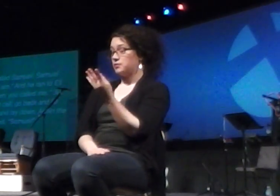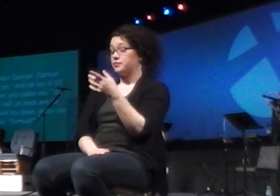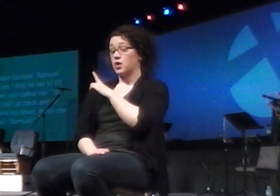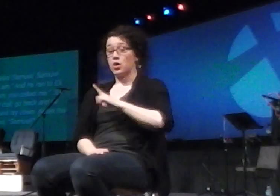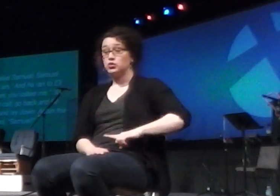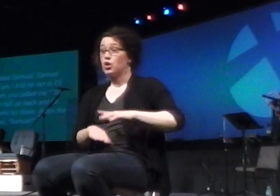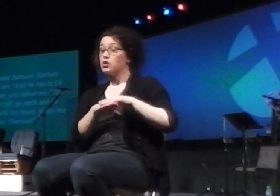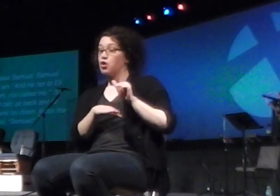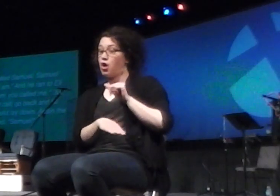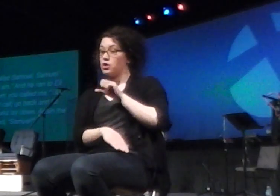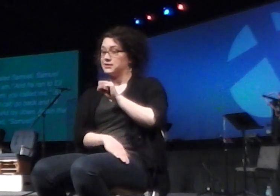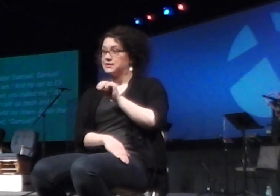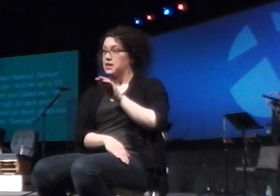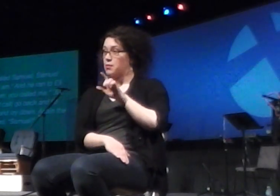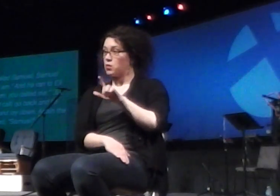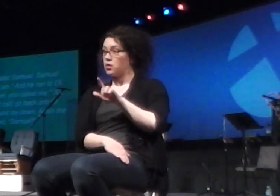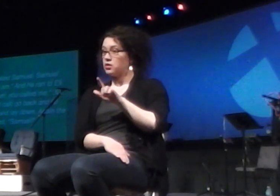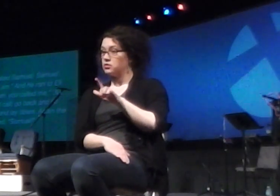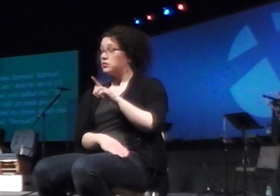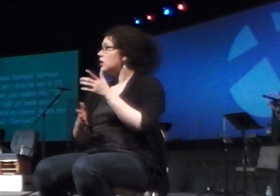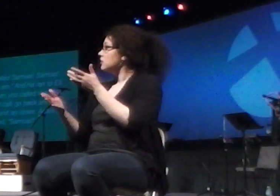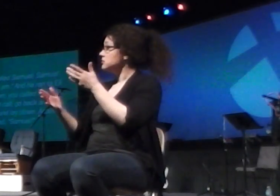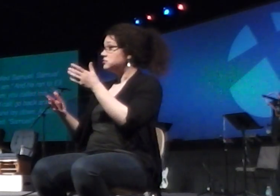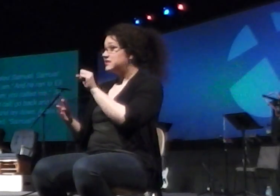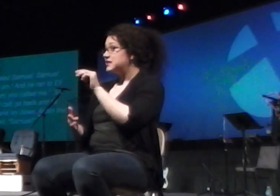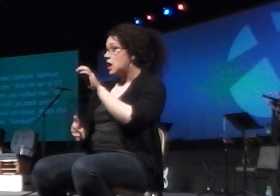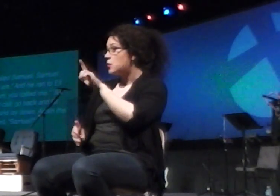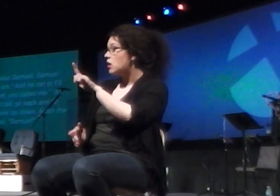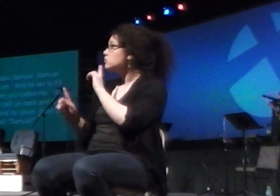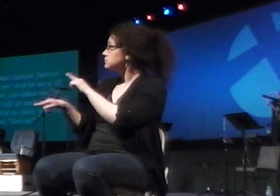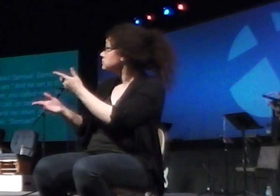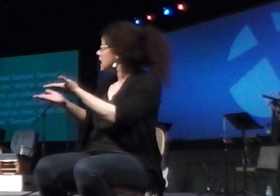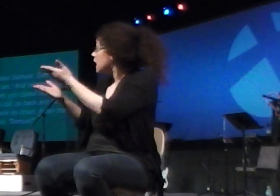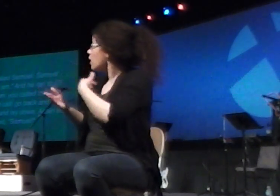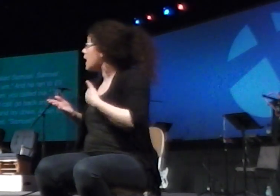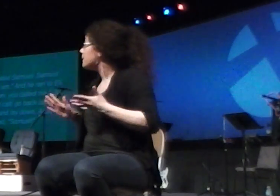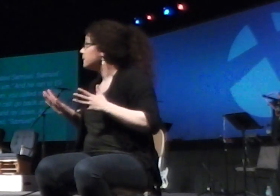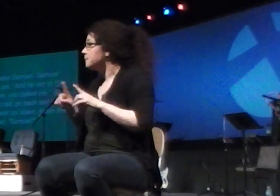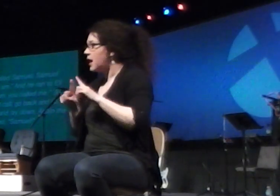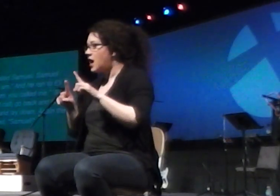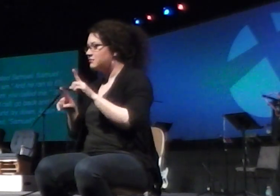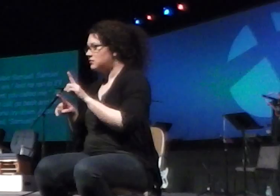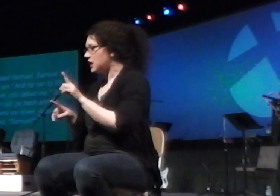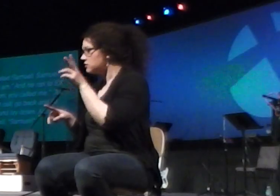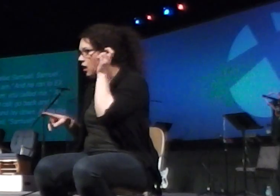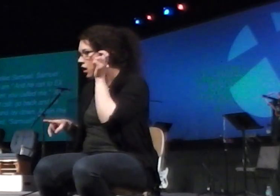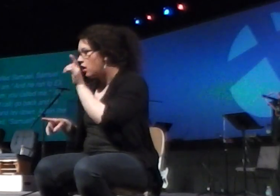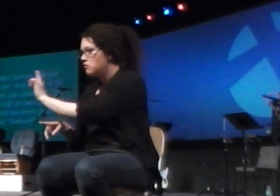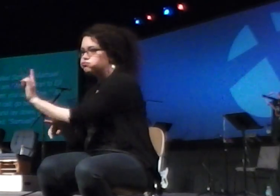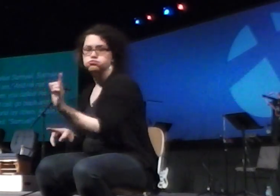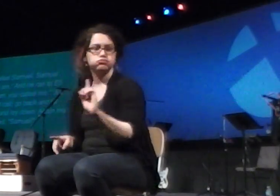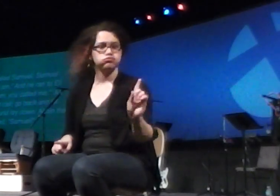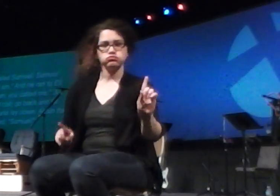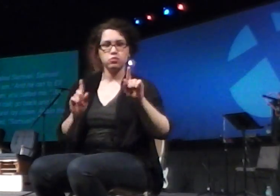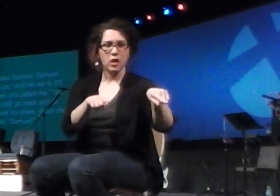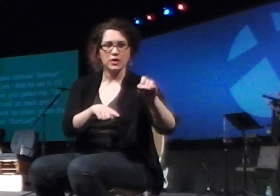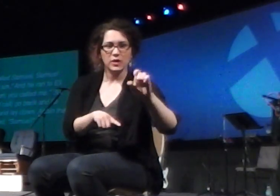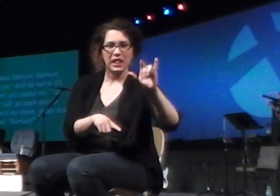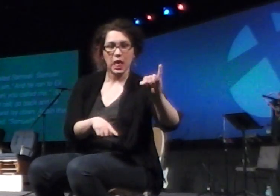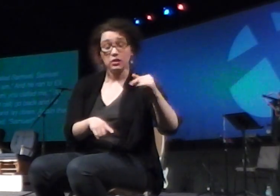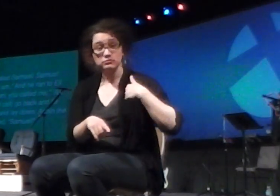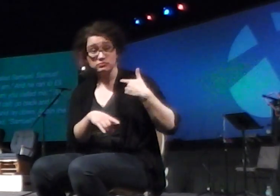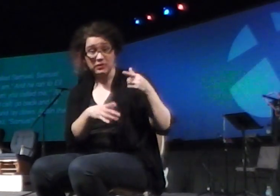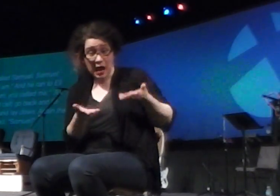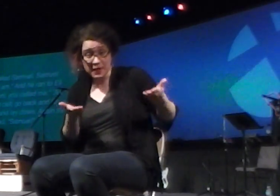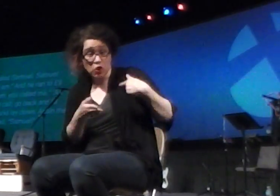Samuel. Samuel answered, 'Here I am.' And he ran to Eli and said, 'Here I am, you called me.' But Eli said, 'I